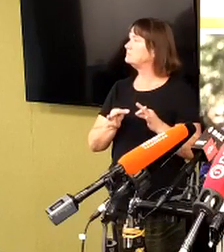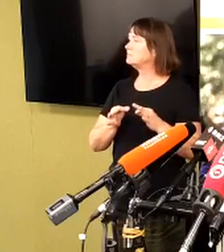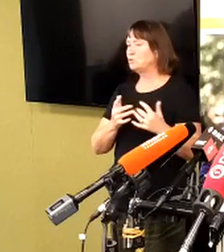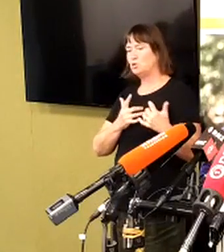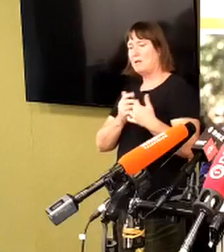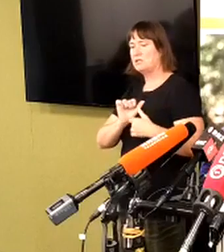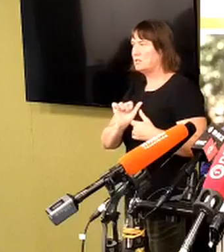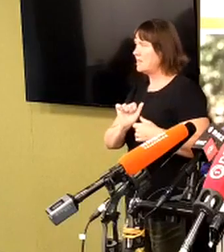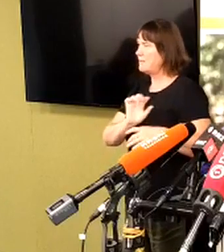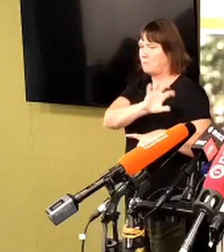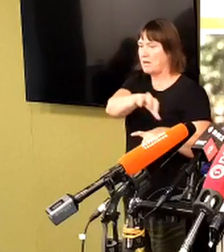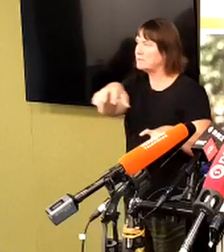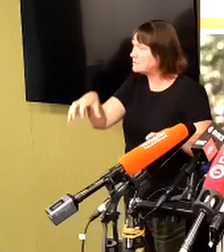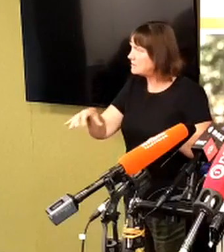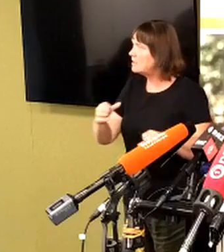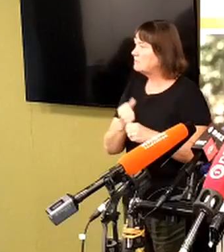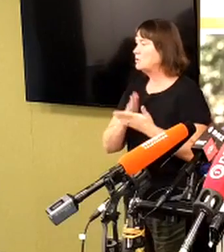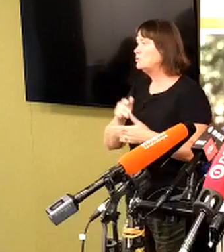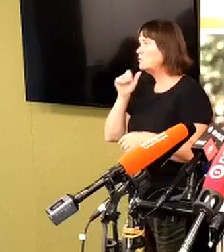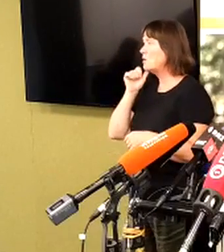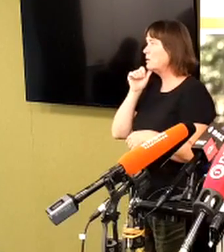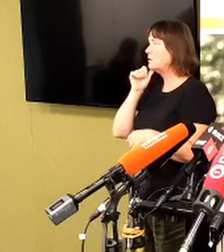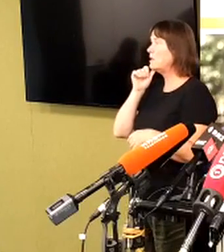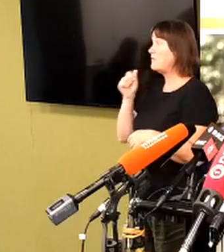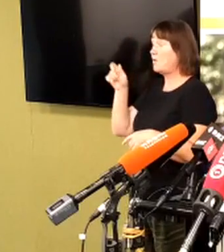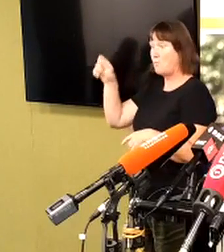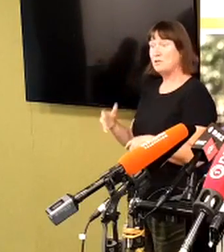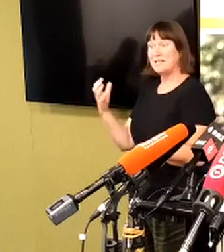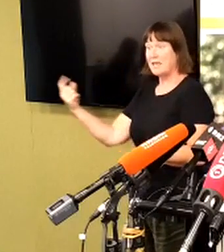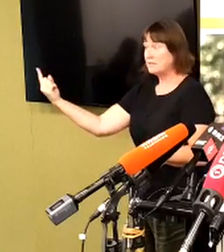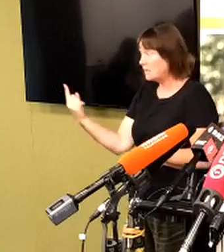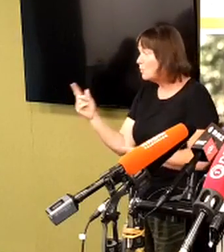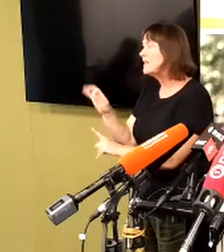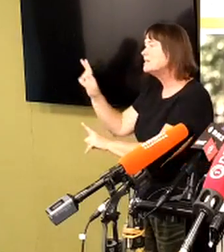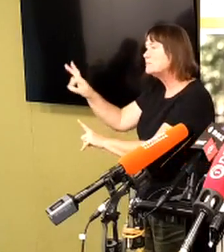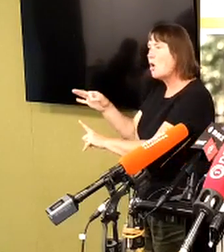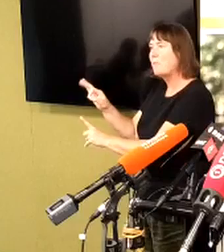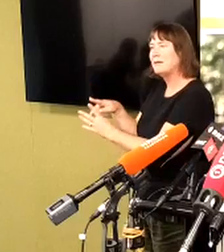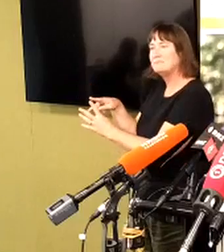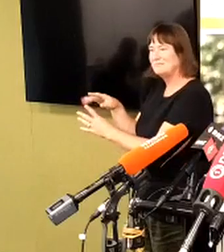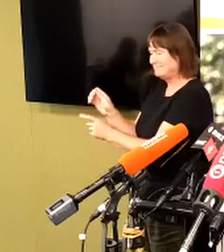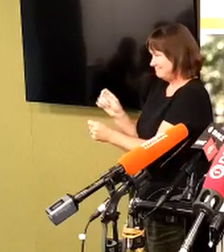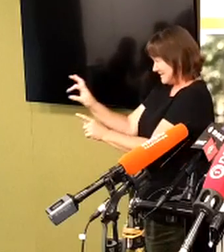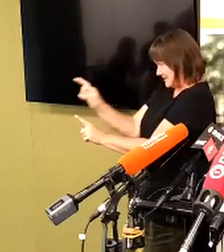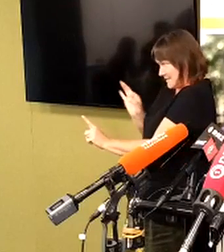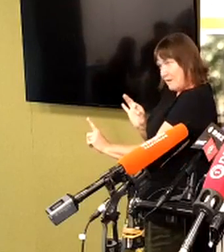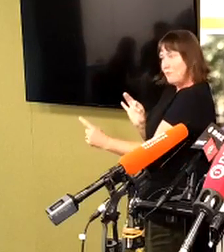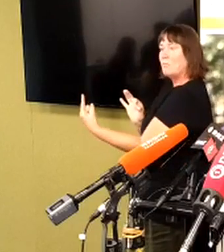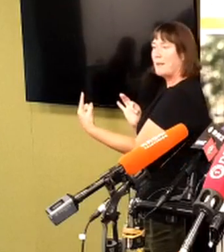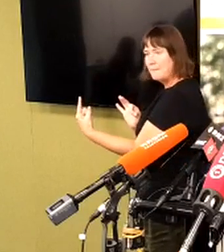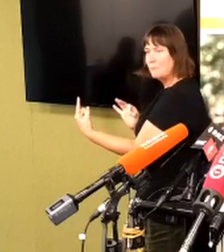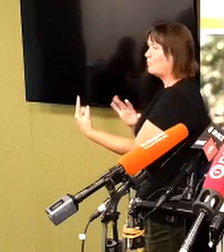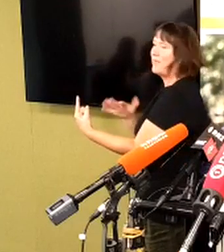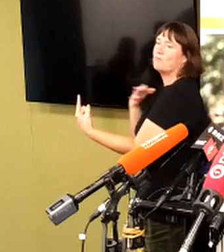doing to ensure that anyone with symptoms can be swabbed, and if a practice can't do it. So let me give an example. When we had